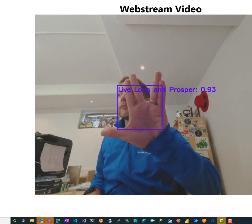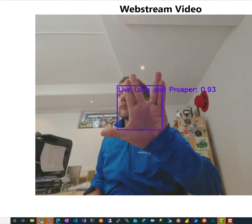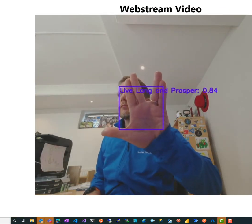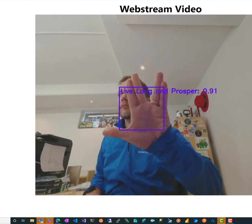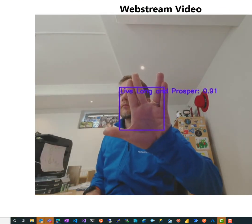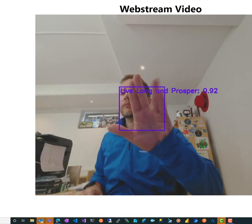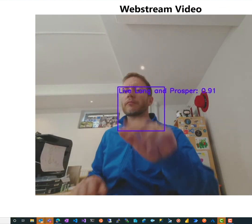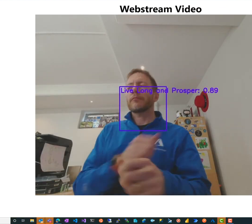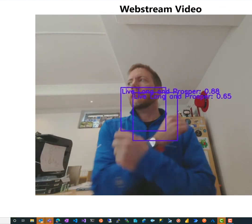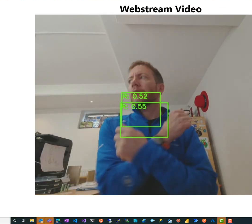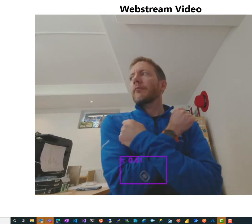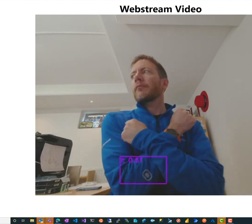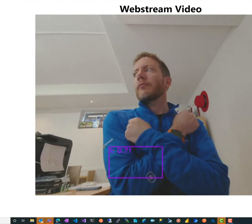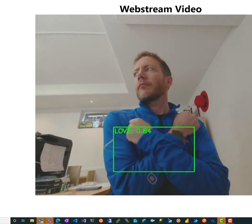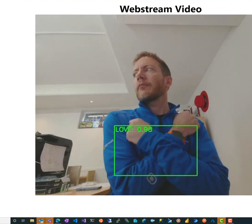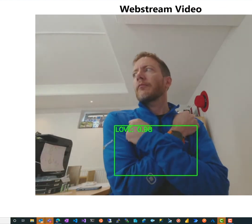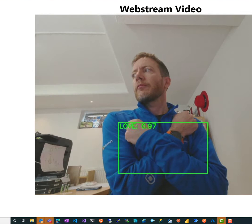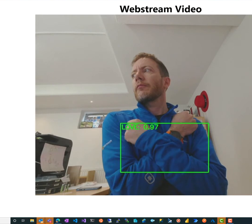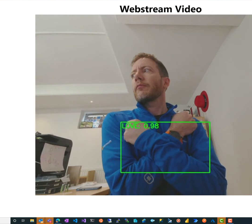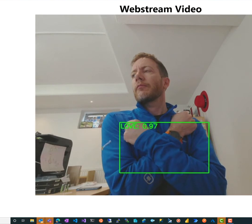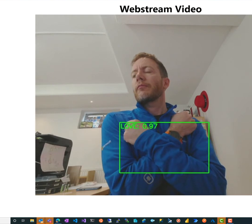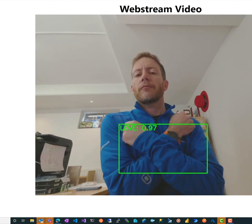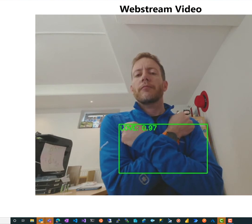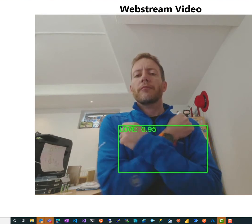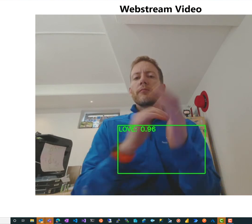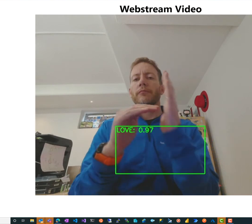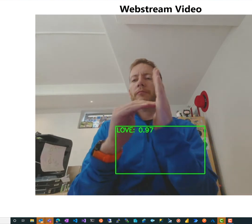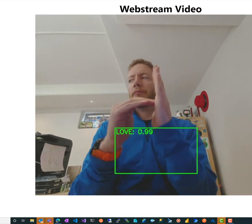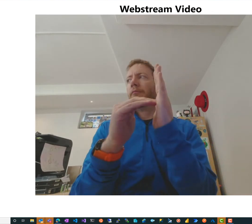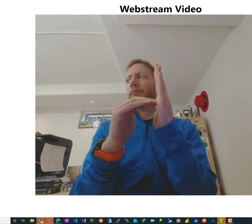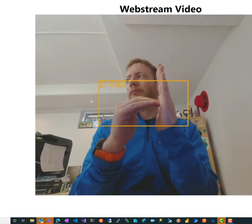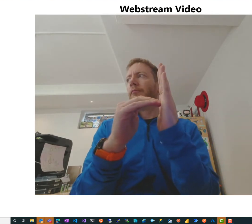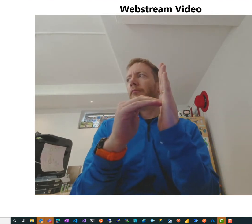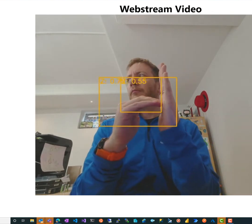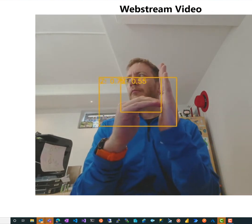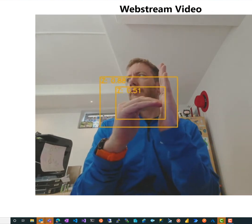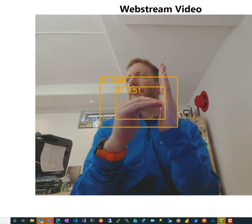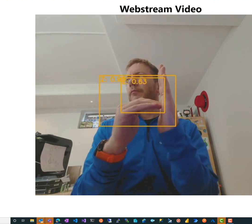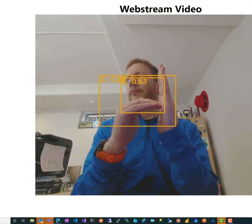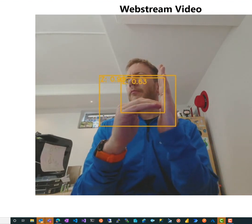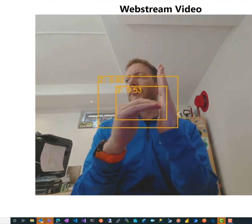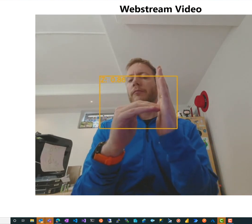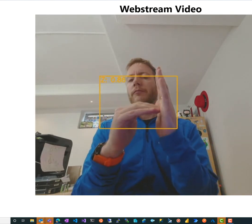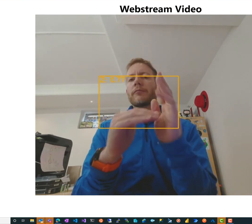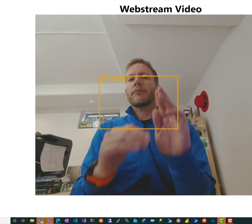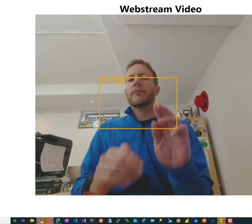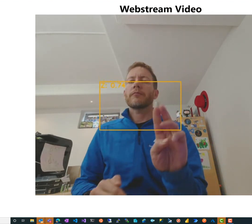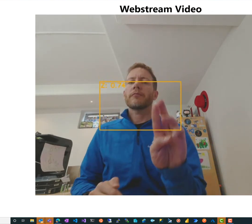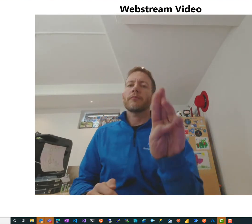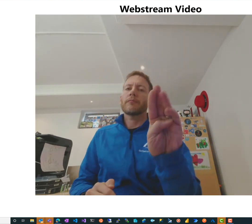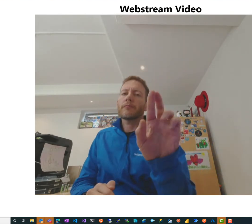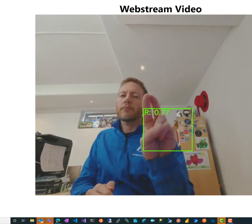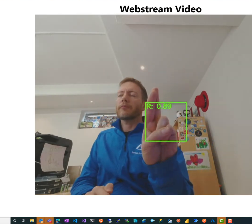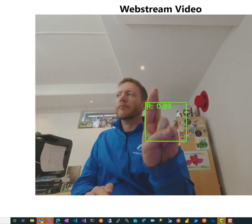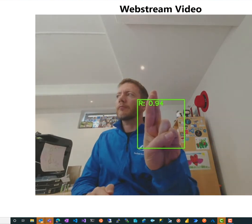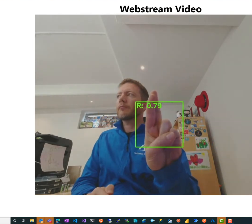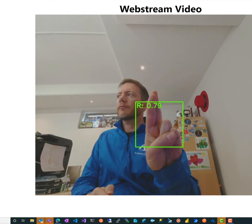And it's performing, as expected, pretty well. Good deal of accuracy